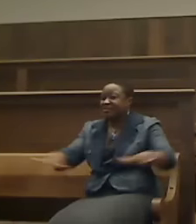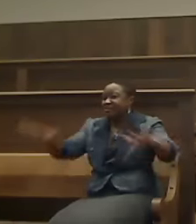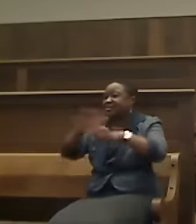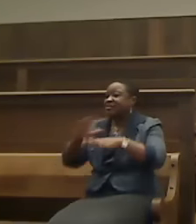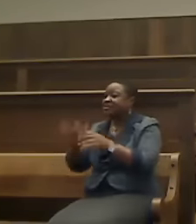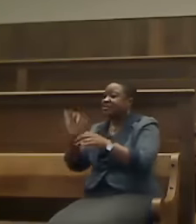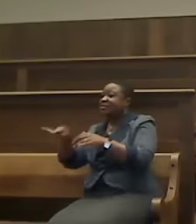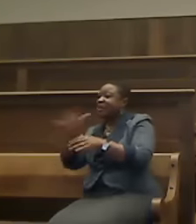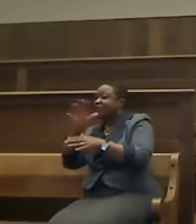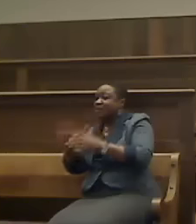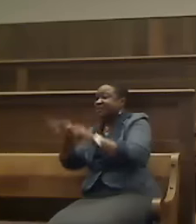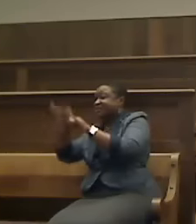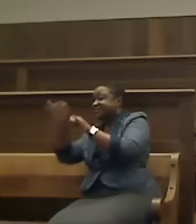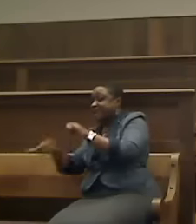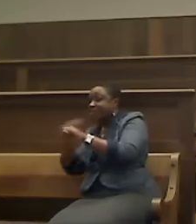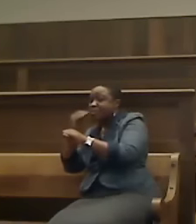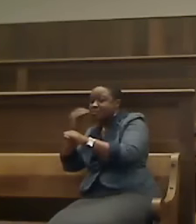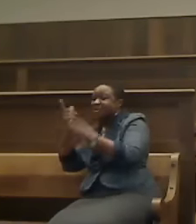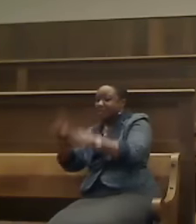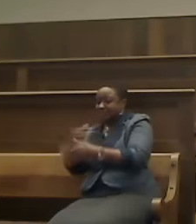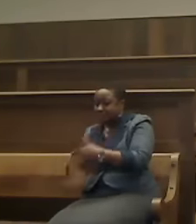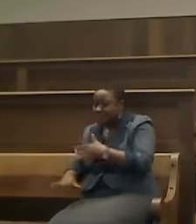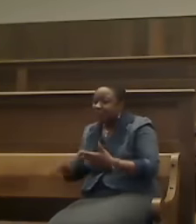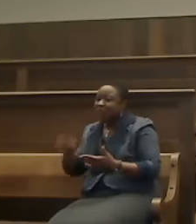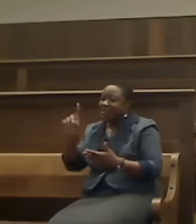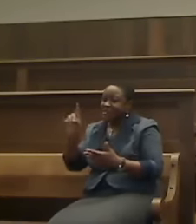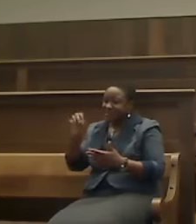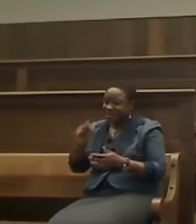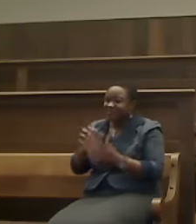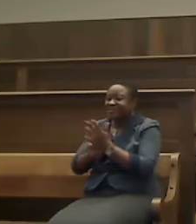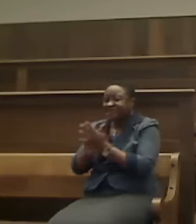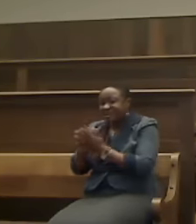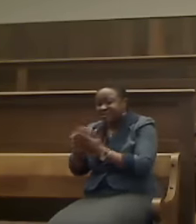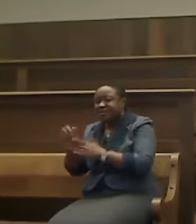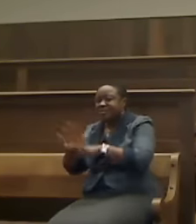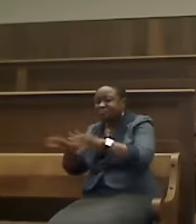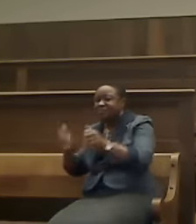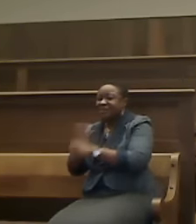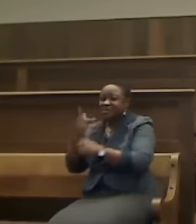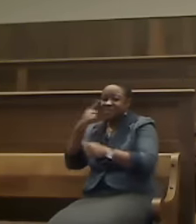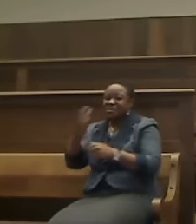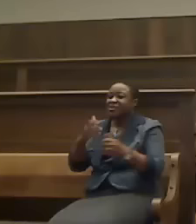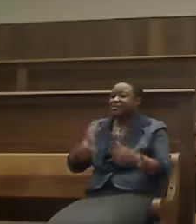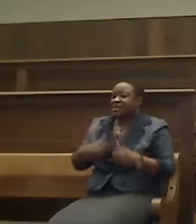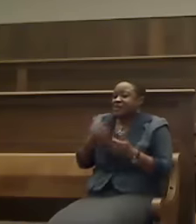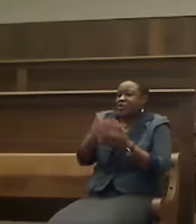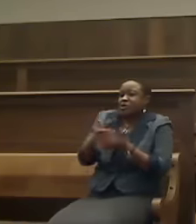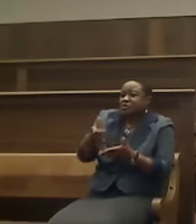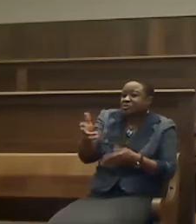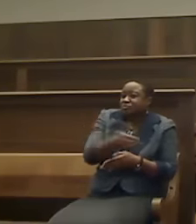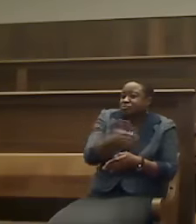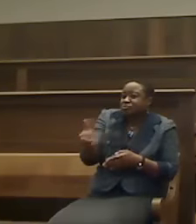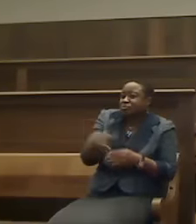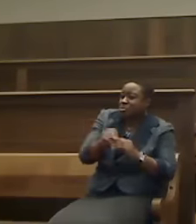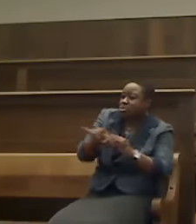huge incidence of birth defects and cancer linked to the exposure to Roundup and also the